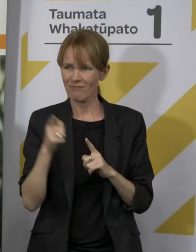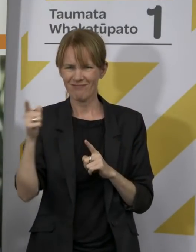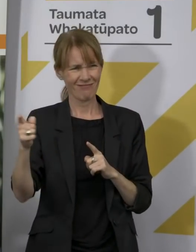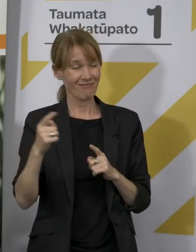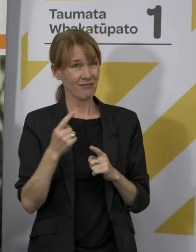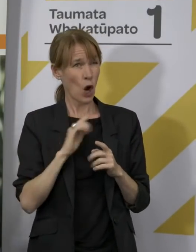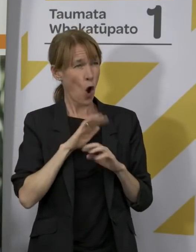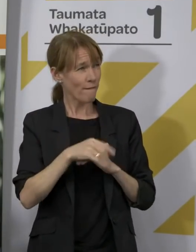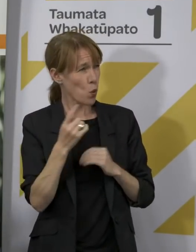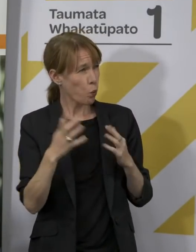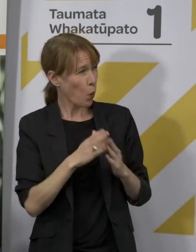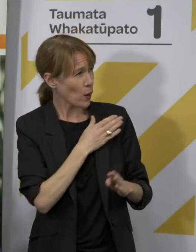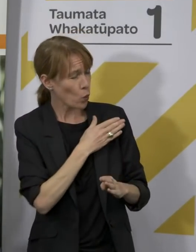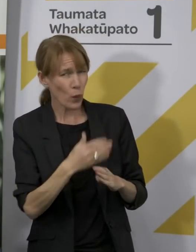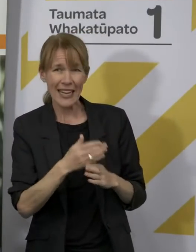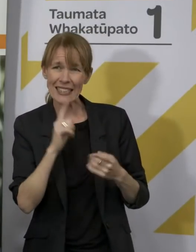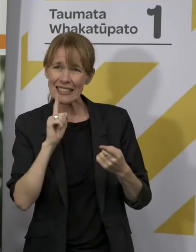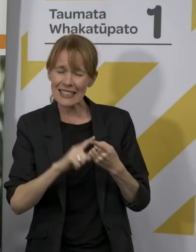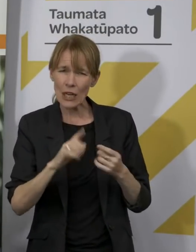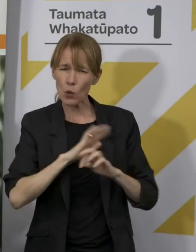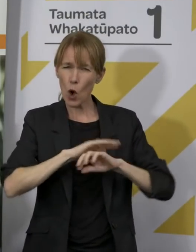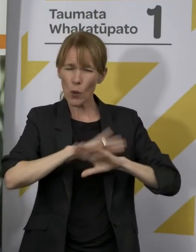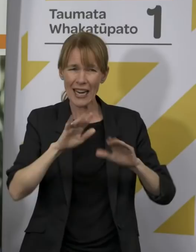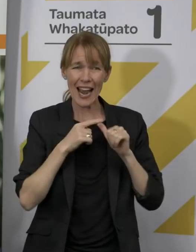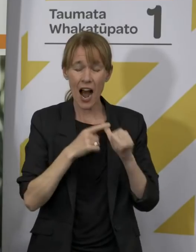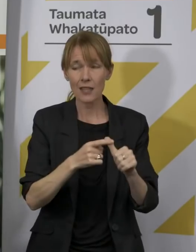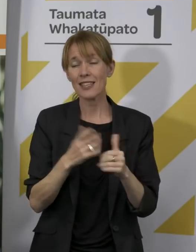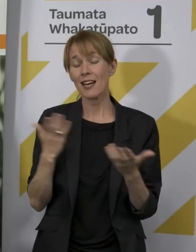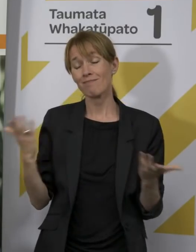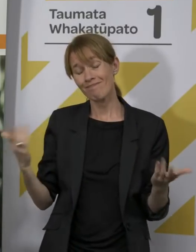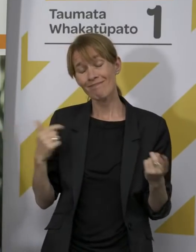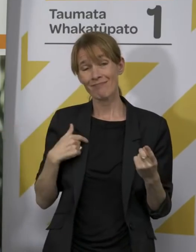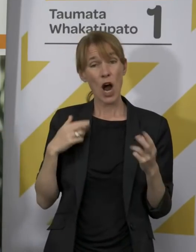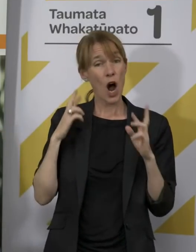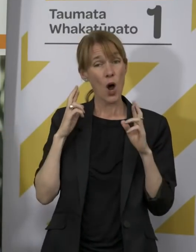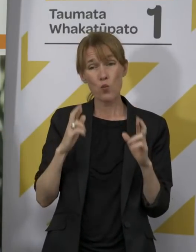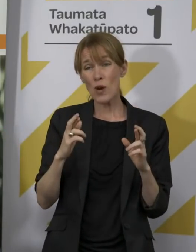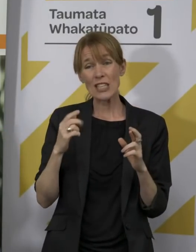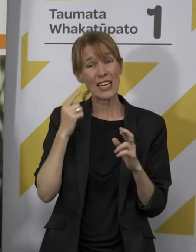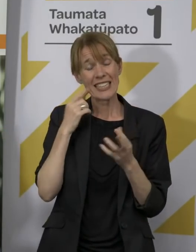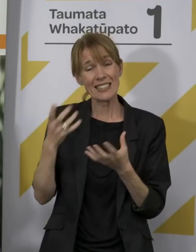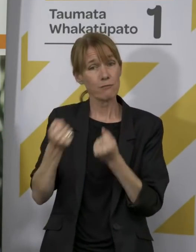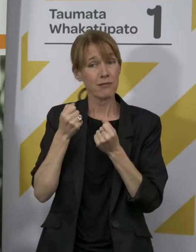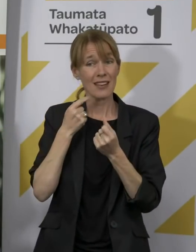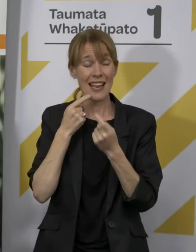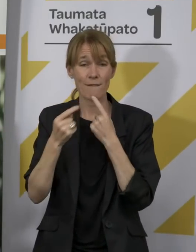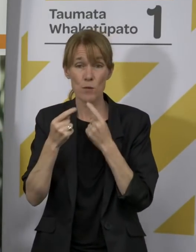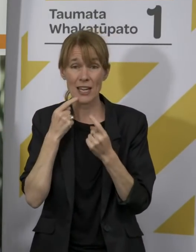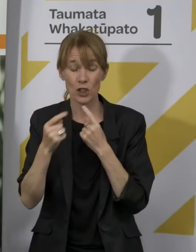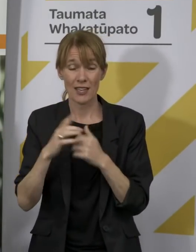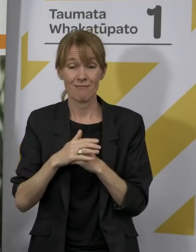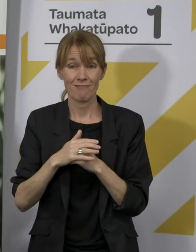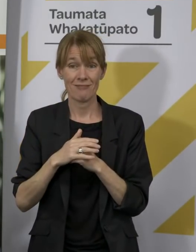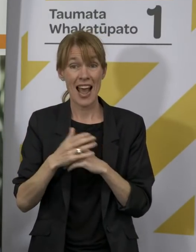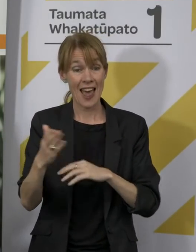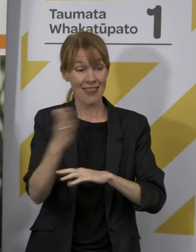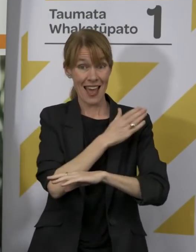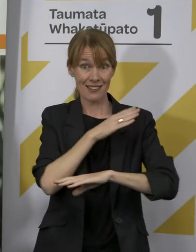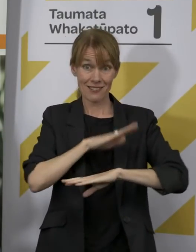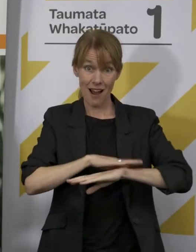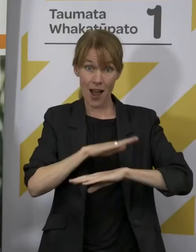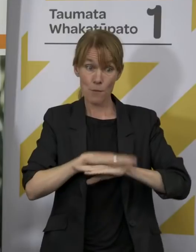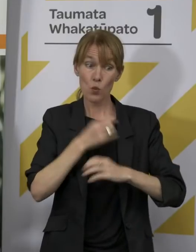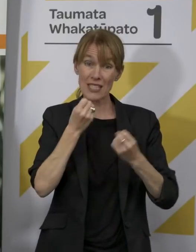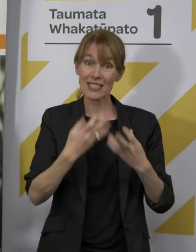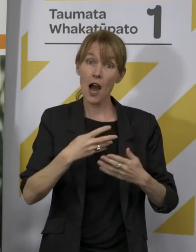but what I can say is, of course, that they'd all completed the 14 days. We had started to introduce the testing. We do know